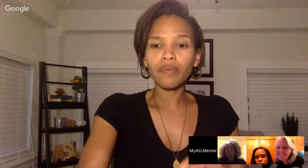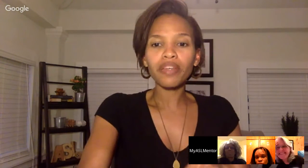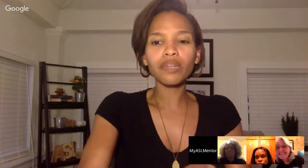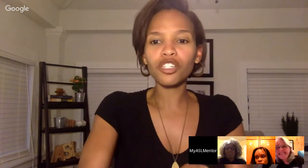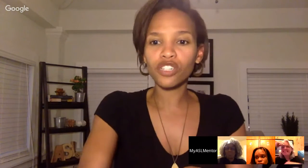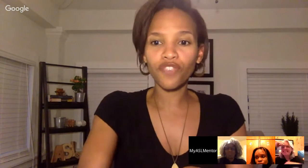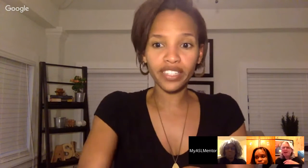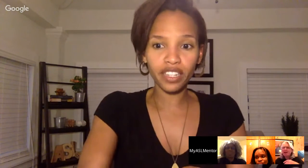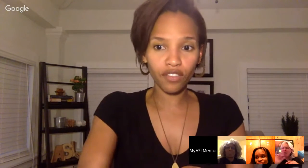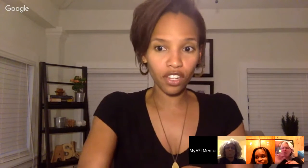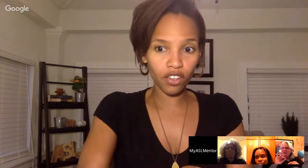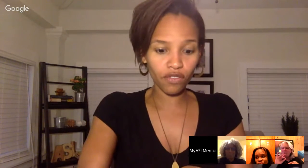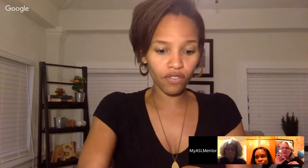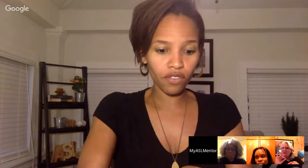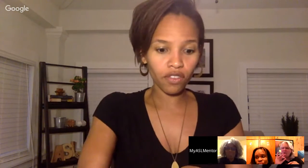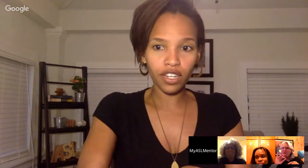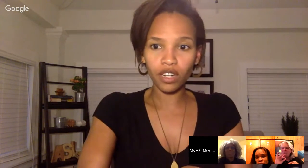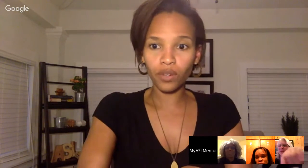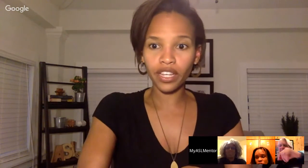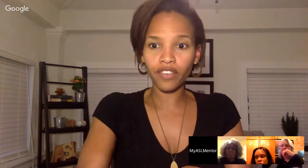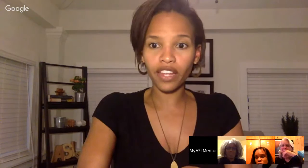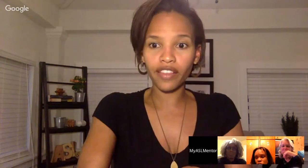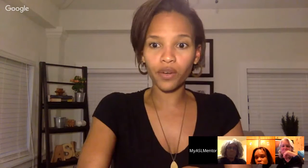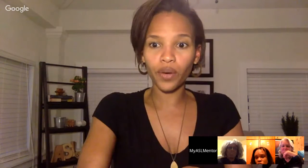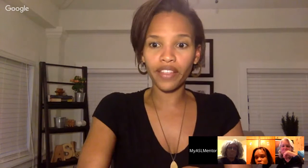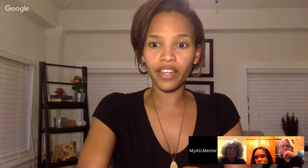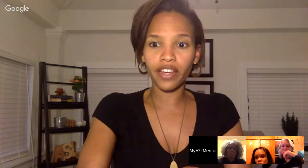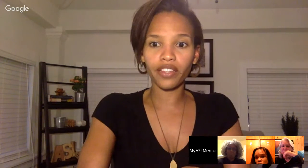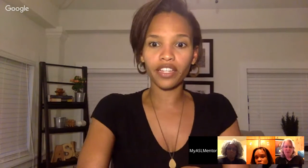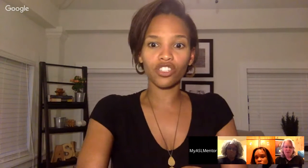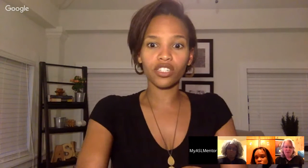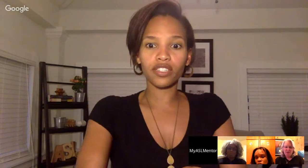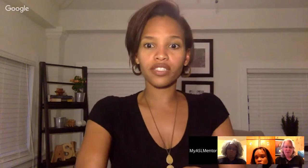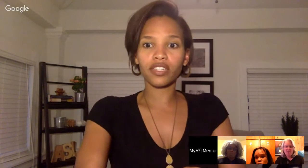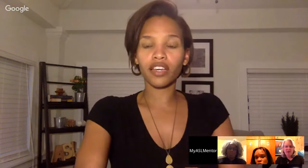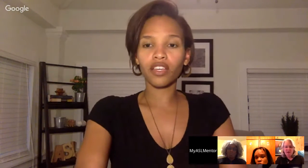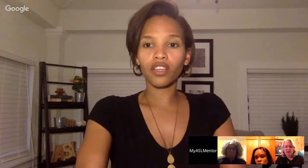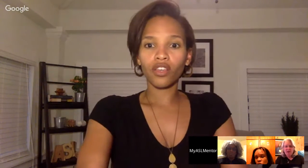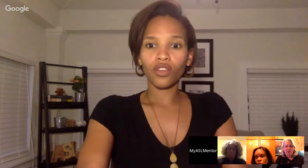Let me just find it in the video. I don't want to give anything away that she doesn't say.